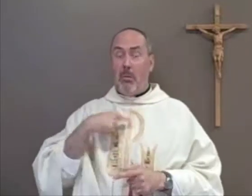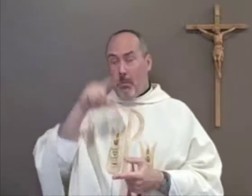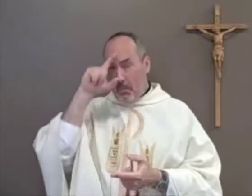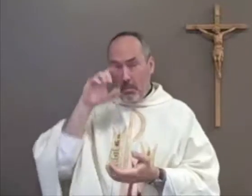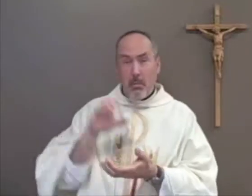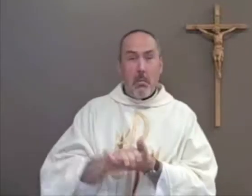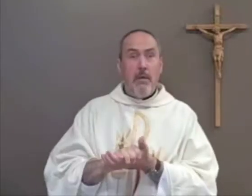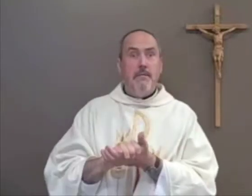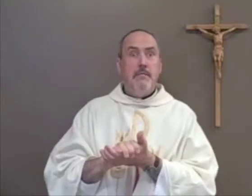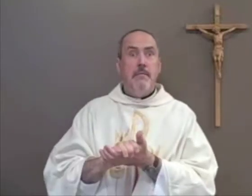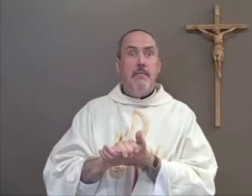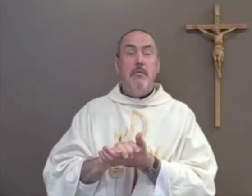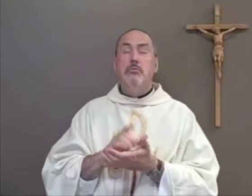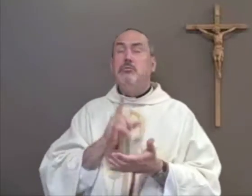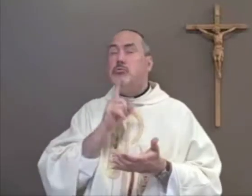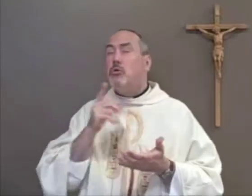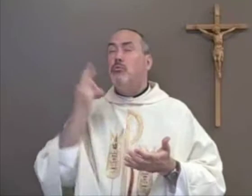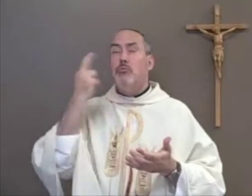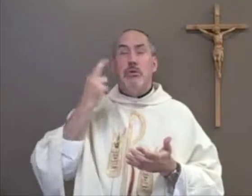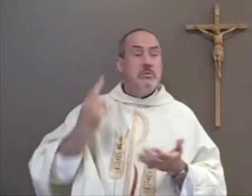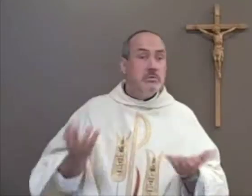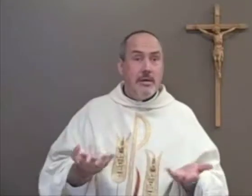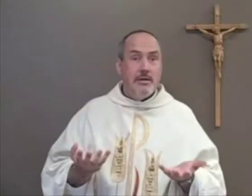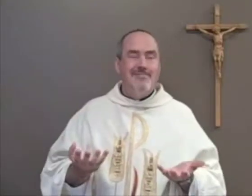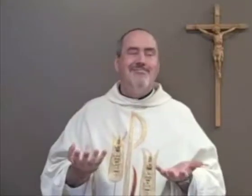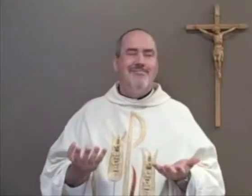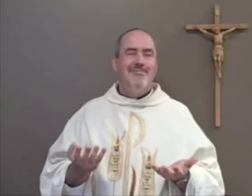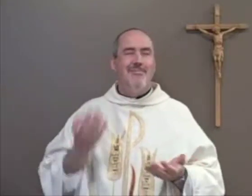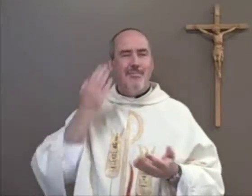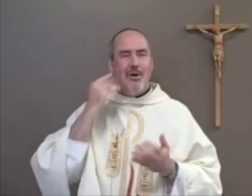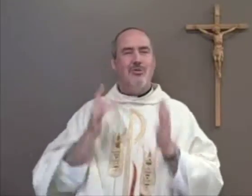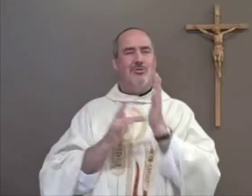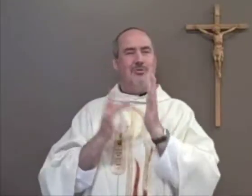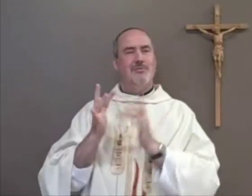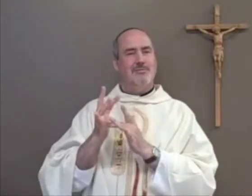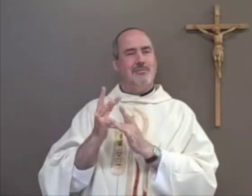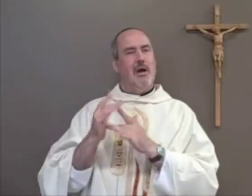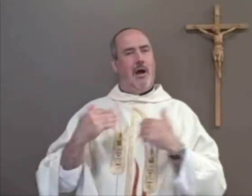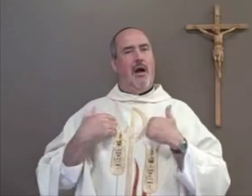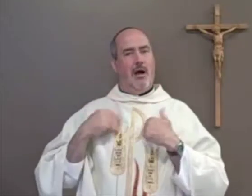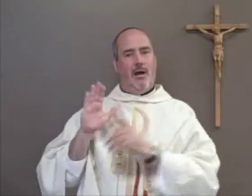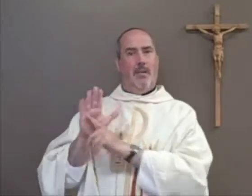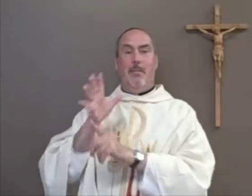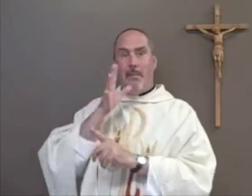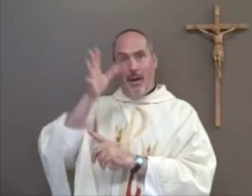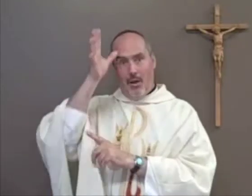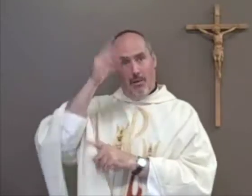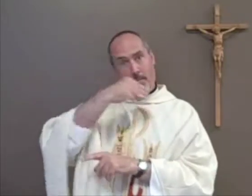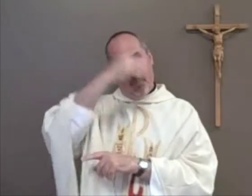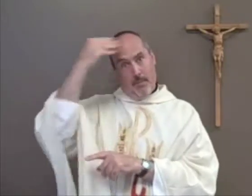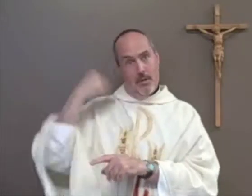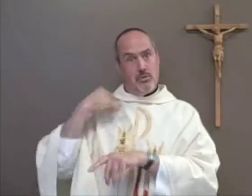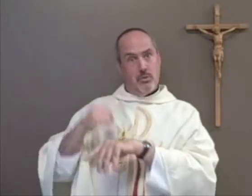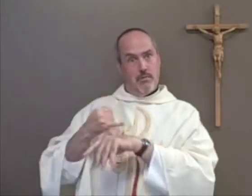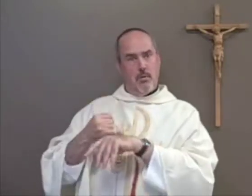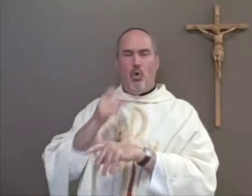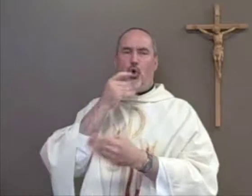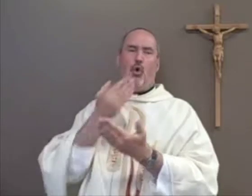I also believe that the reason is that Jesus had parents who were excellent teachers and served